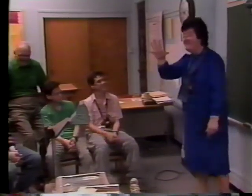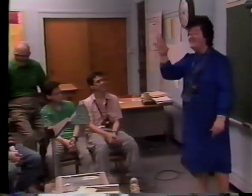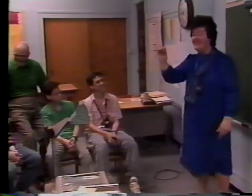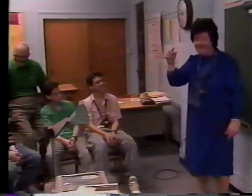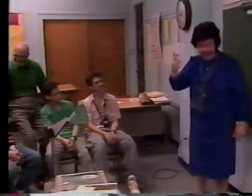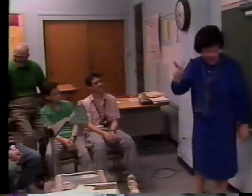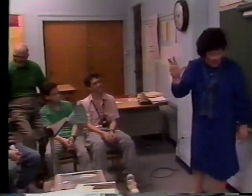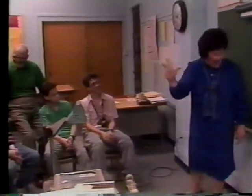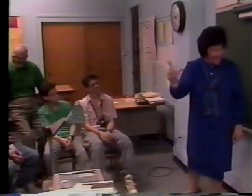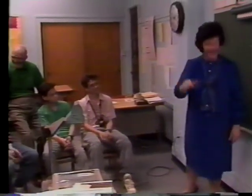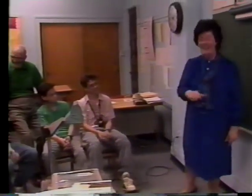50 gallons.